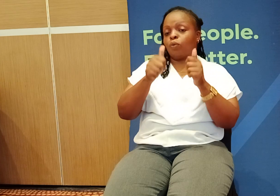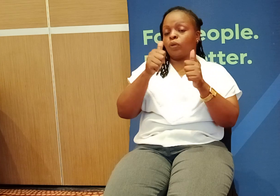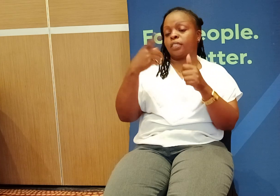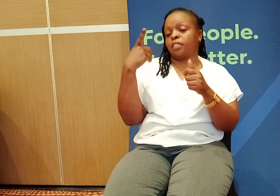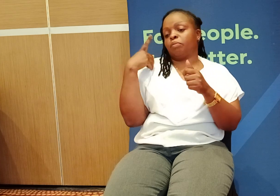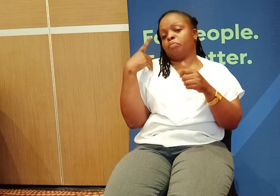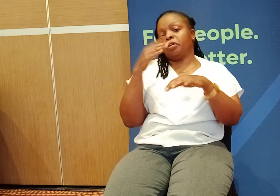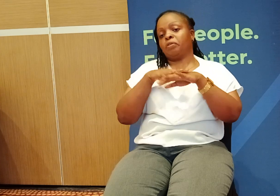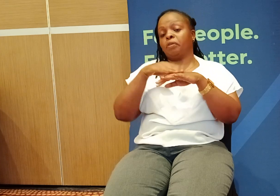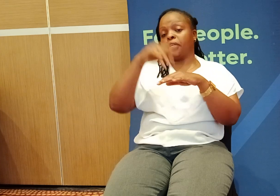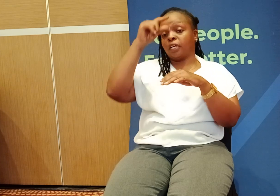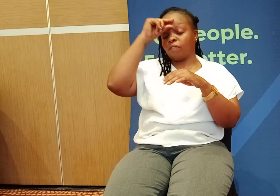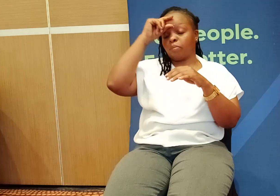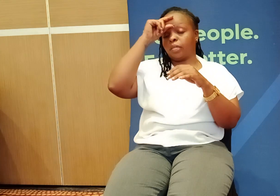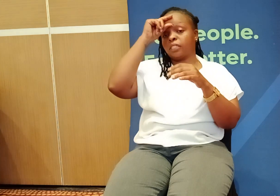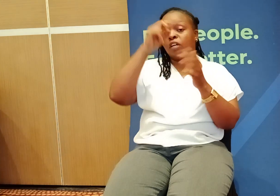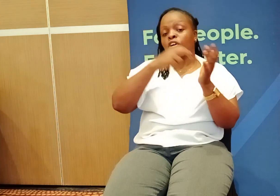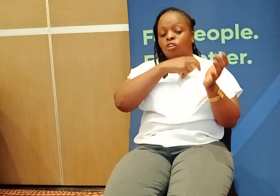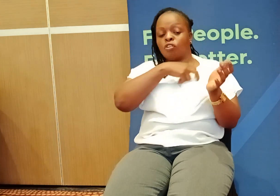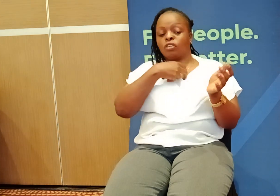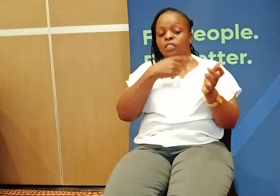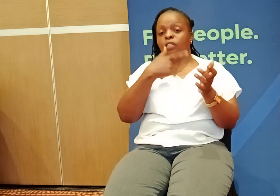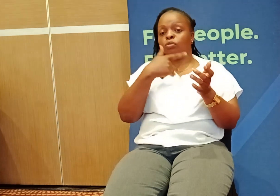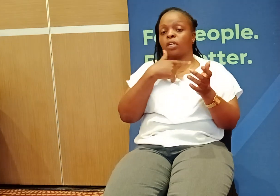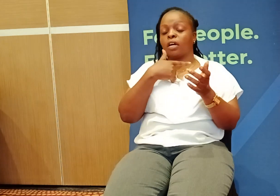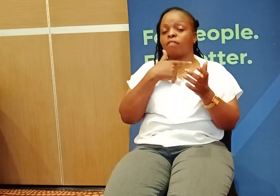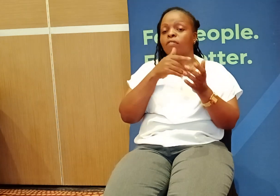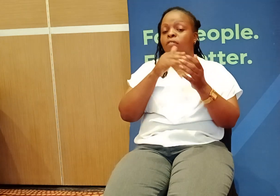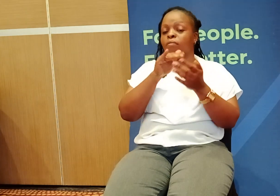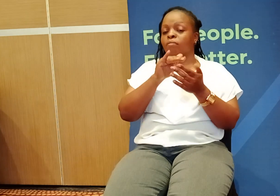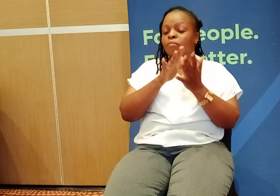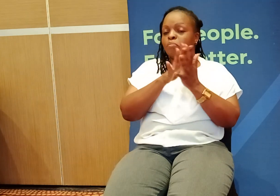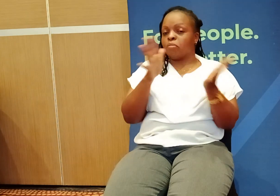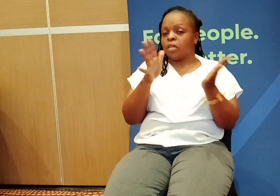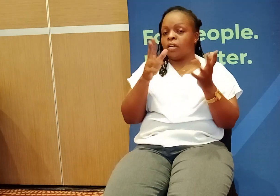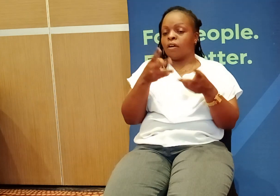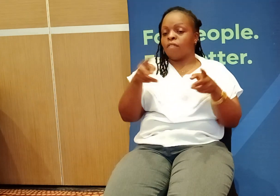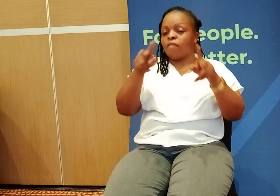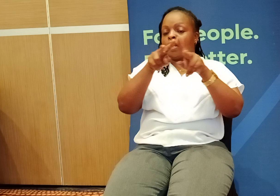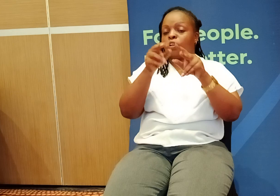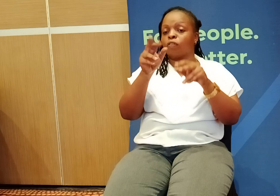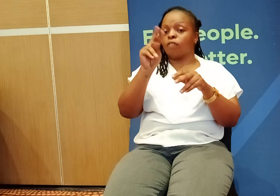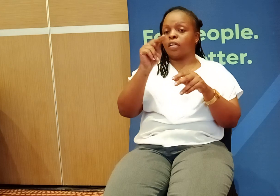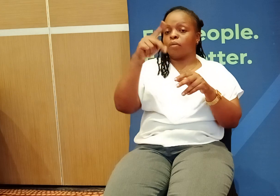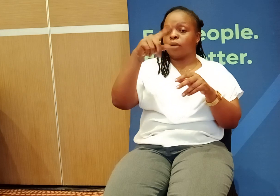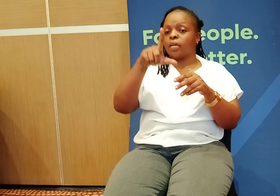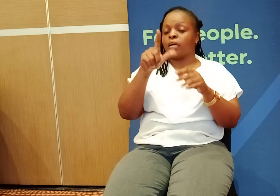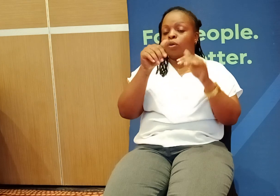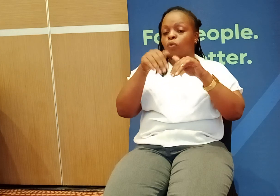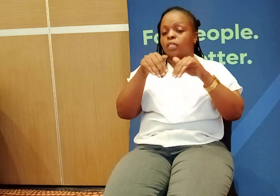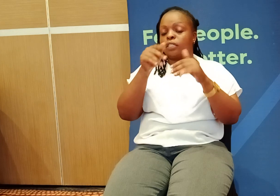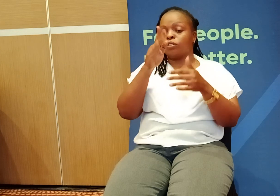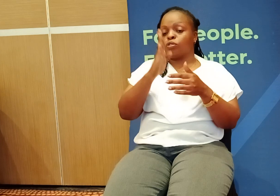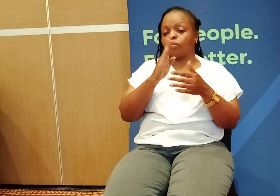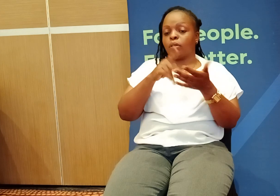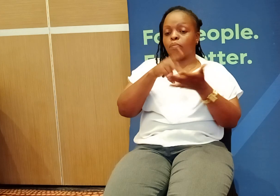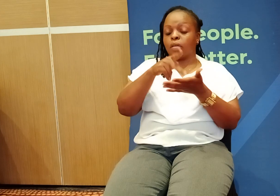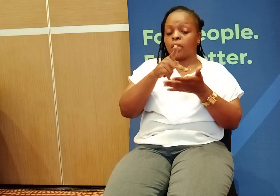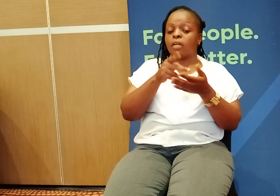a significant value of NPLs that are waiting to be paid. They have delivered the work, they have borrowed from us, but they